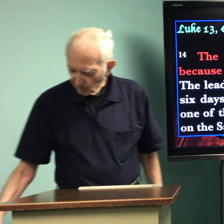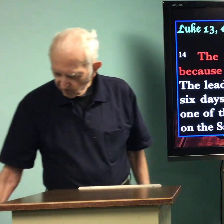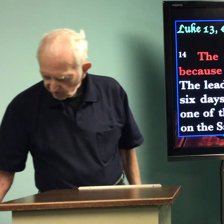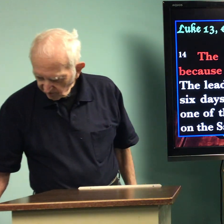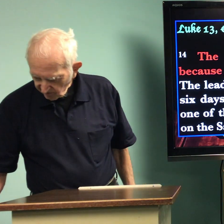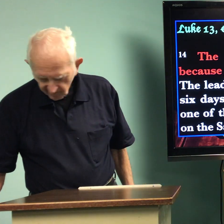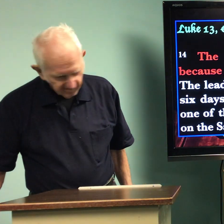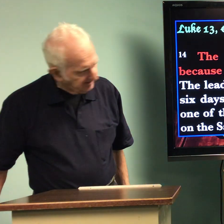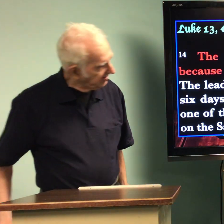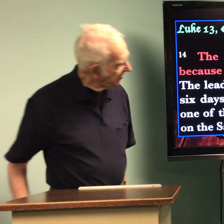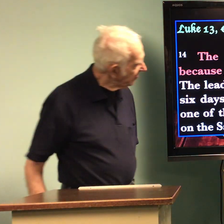Wow.